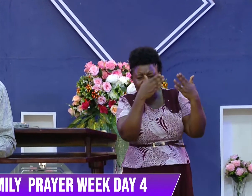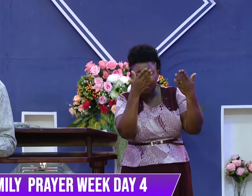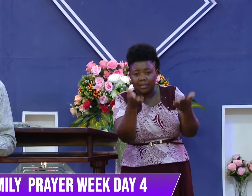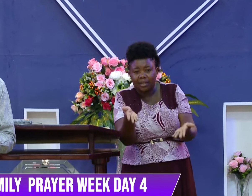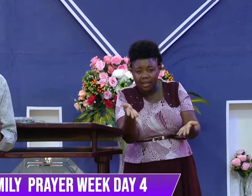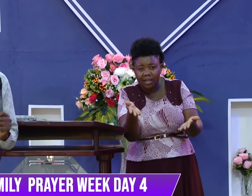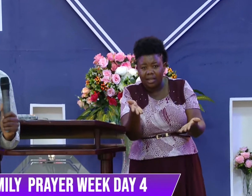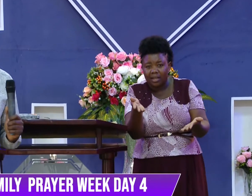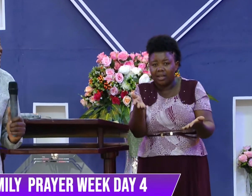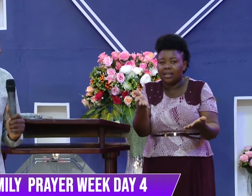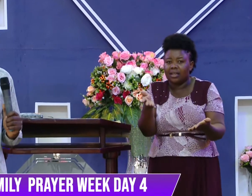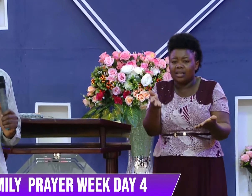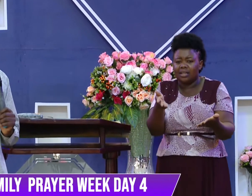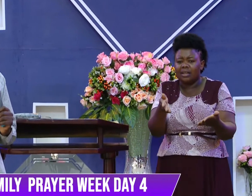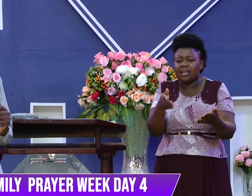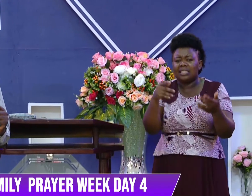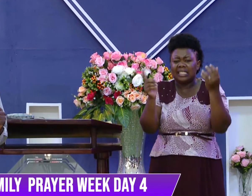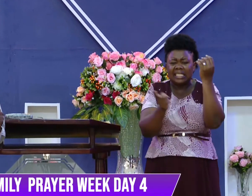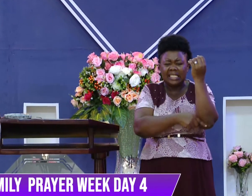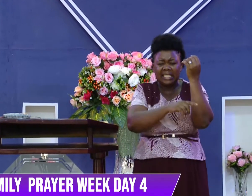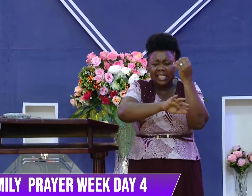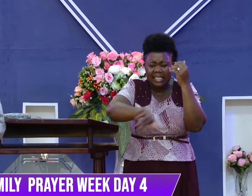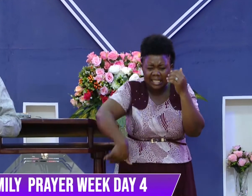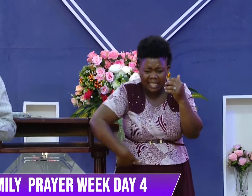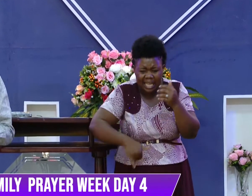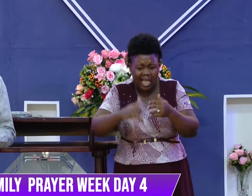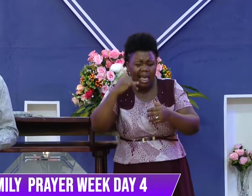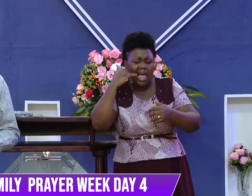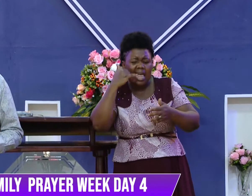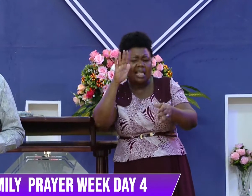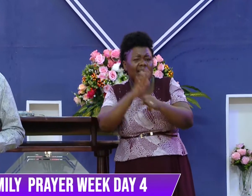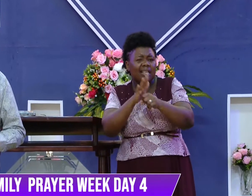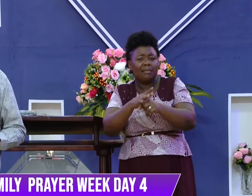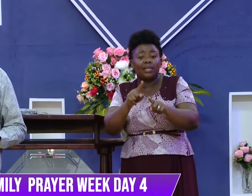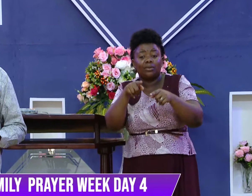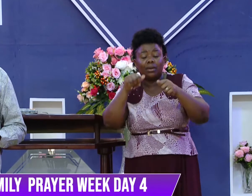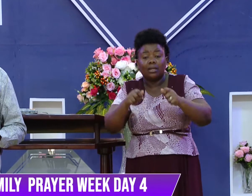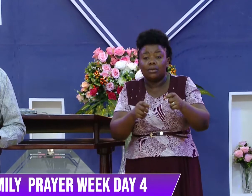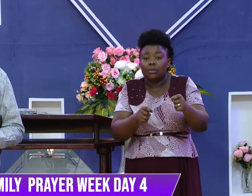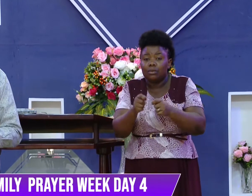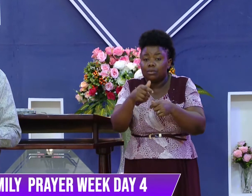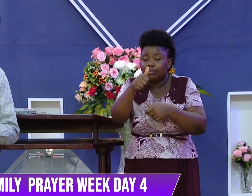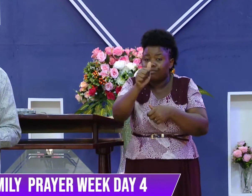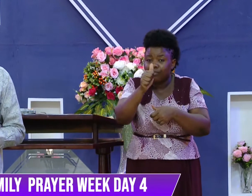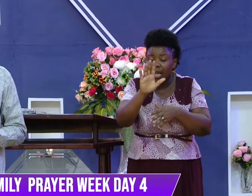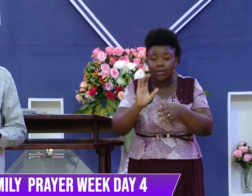amidst this generation. Adultery. When you can control yourself,